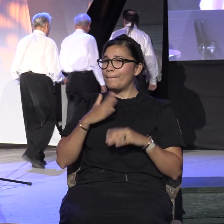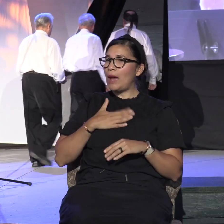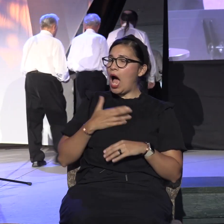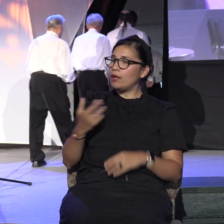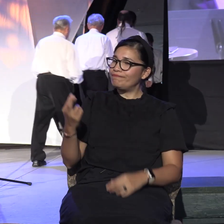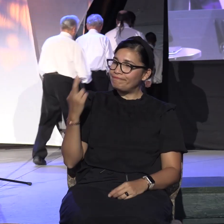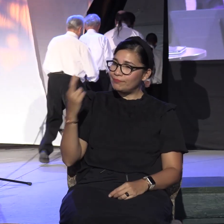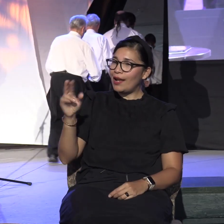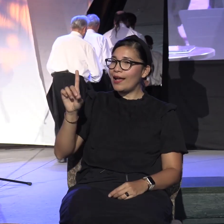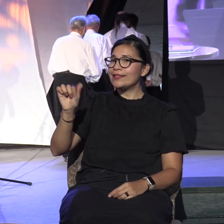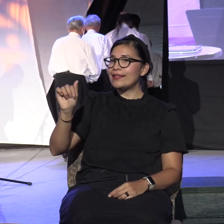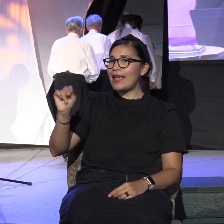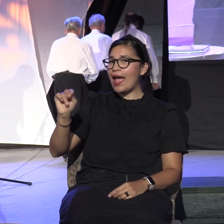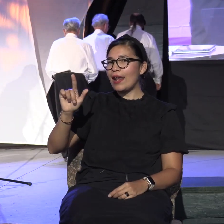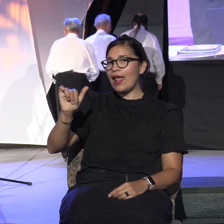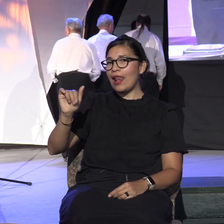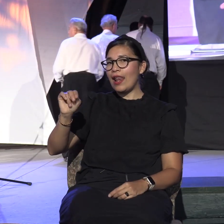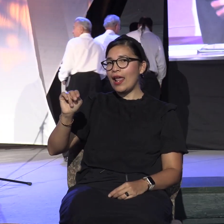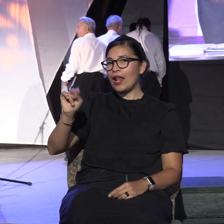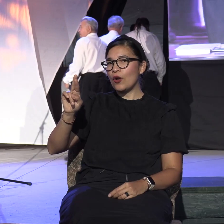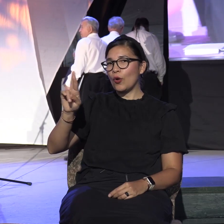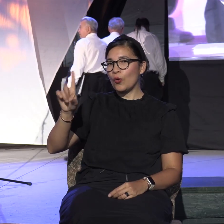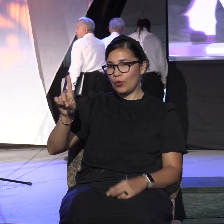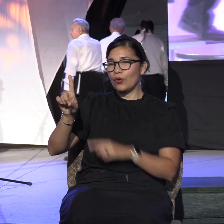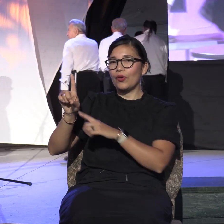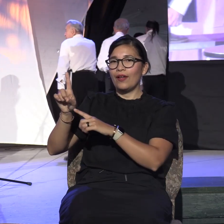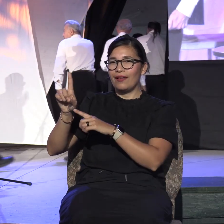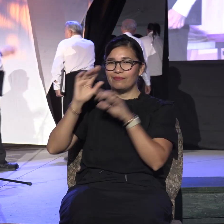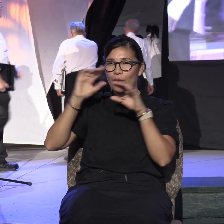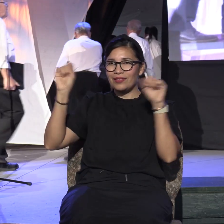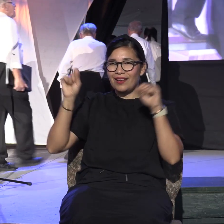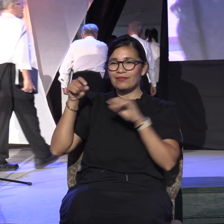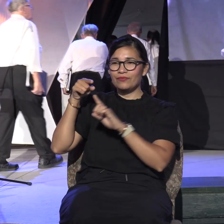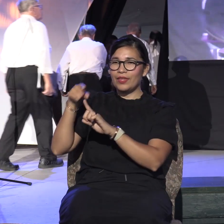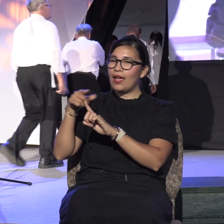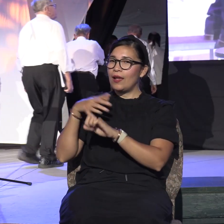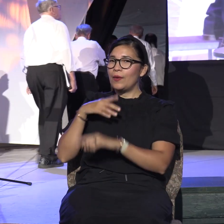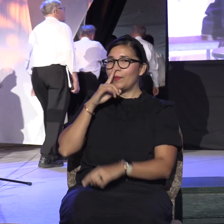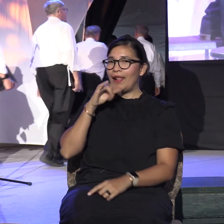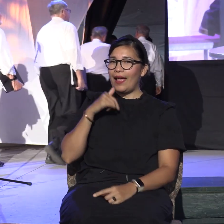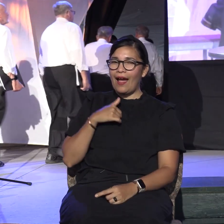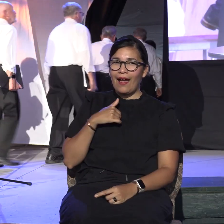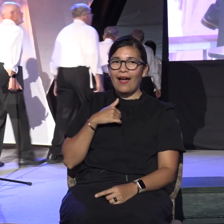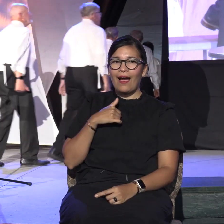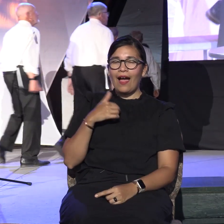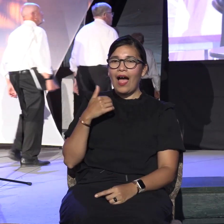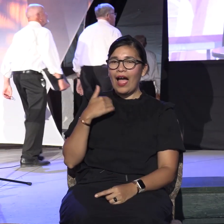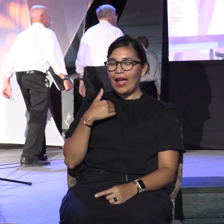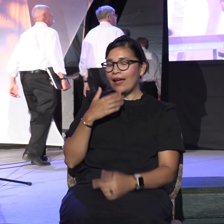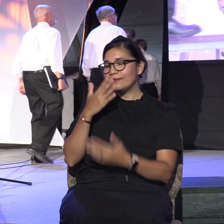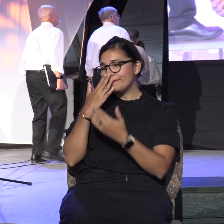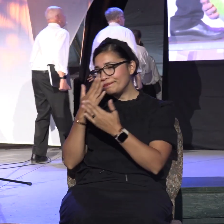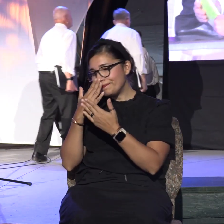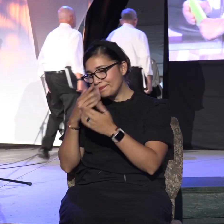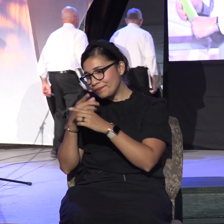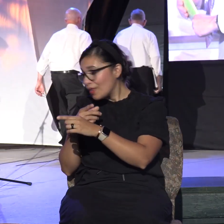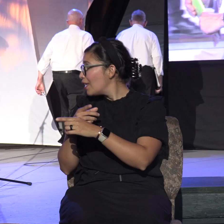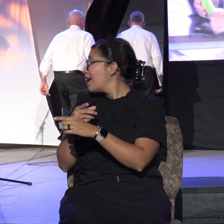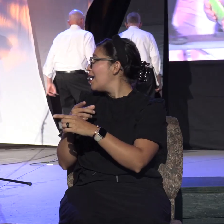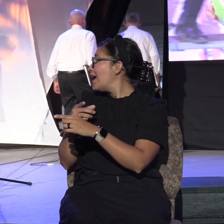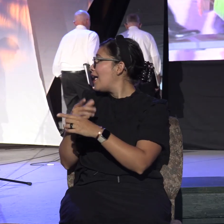my appreciation. I don't know, Dan, if you're still around here. Just a very small thank